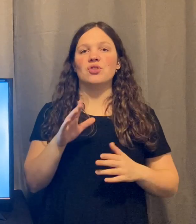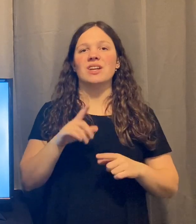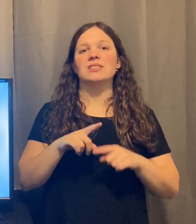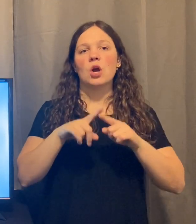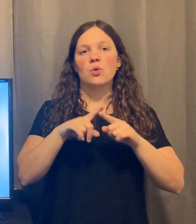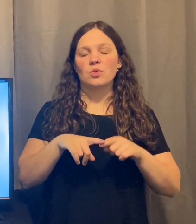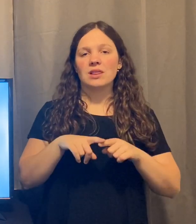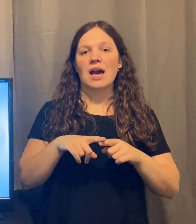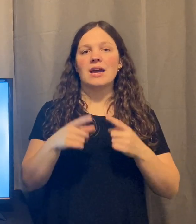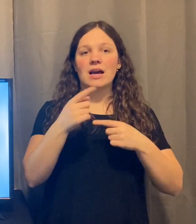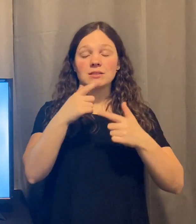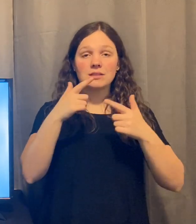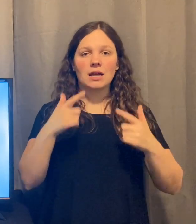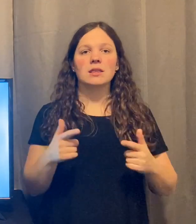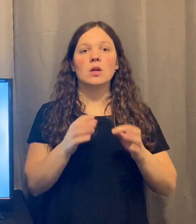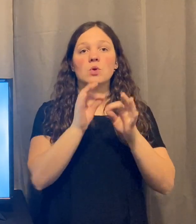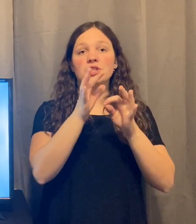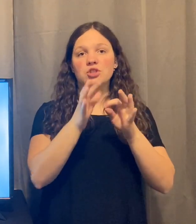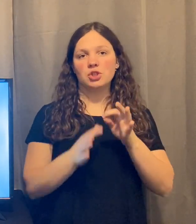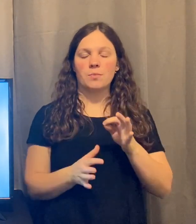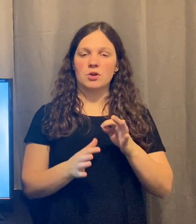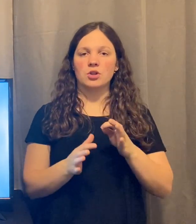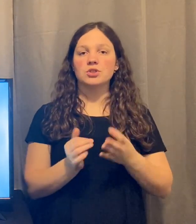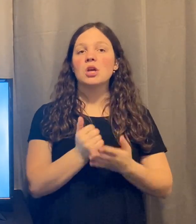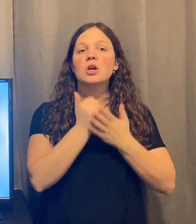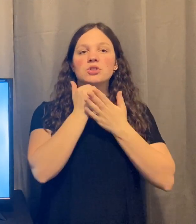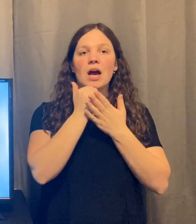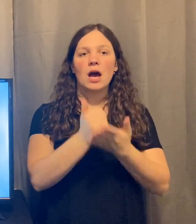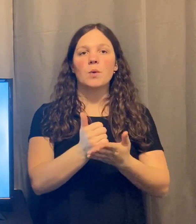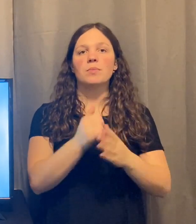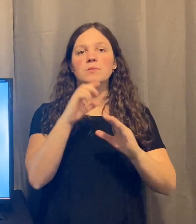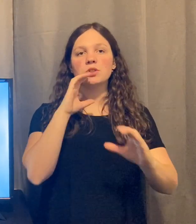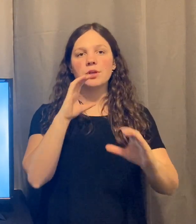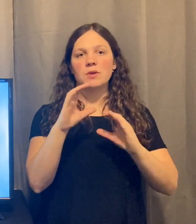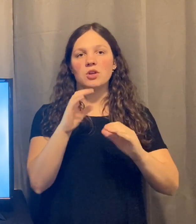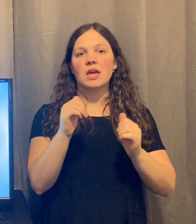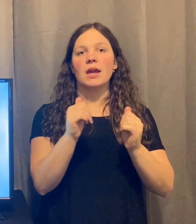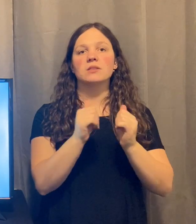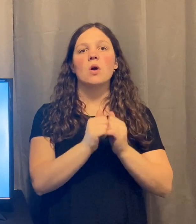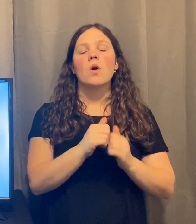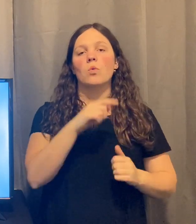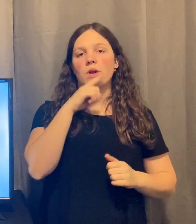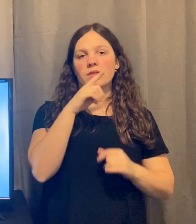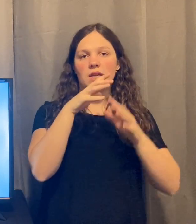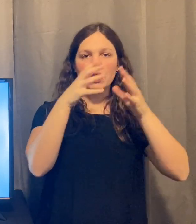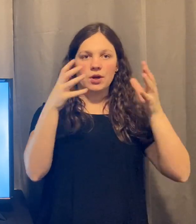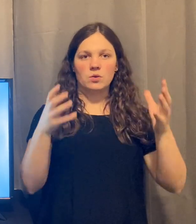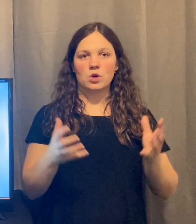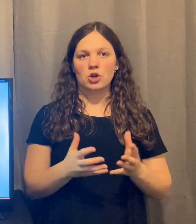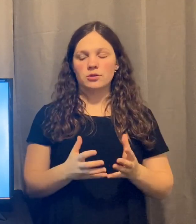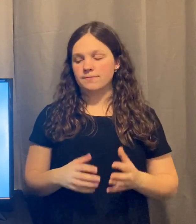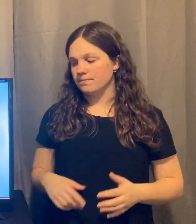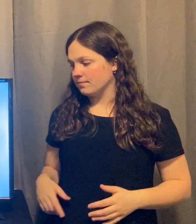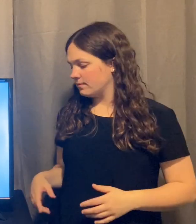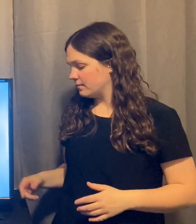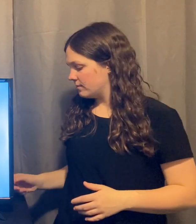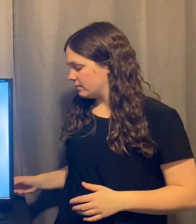students rely on sign language interpreters to help them to communicate with the hearing world.